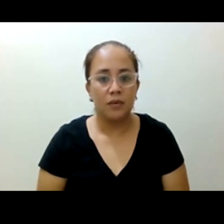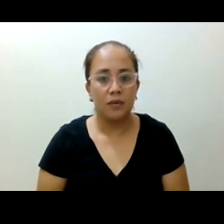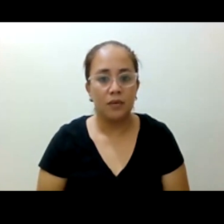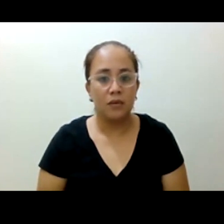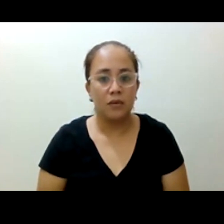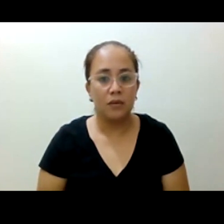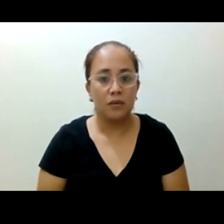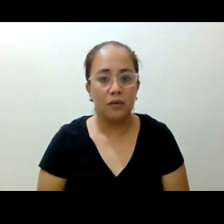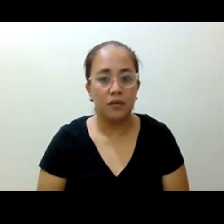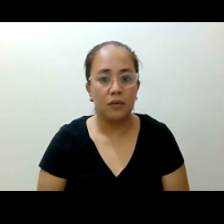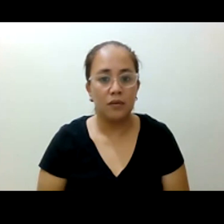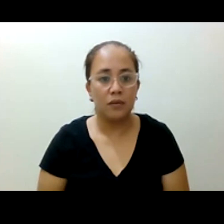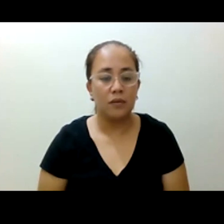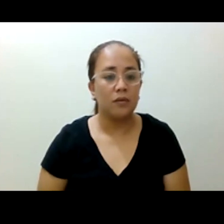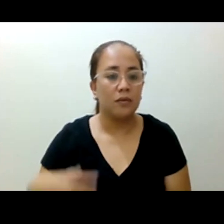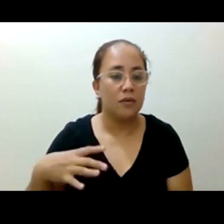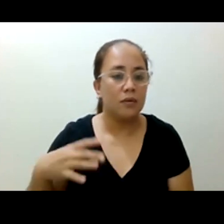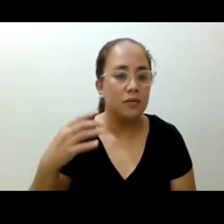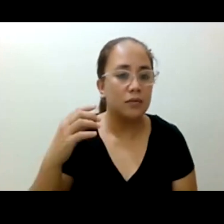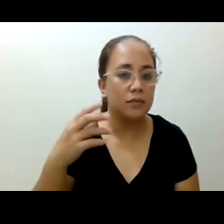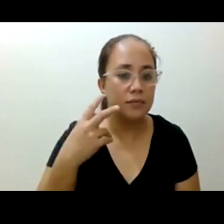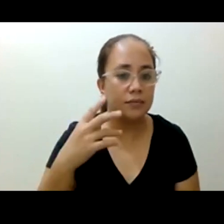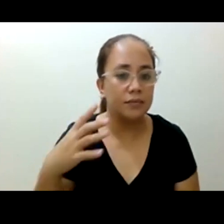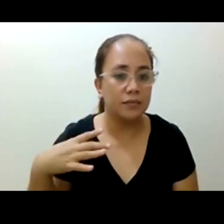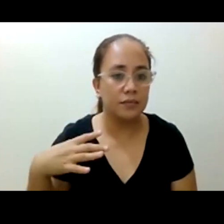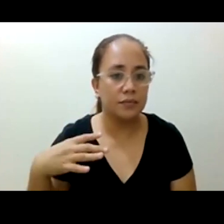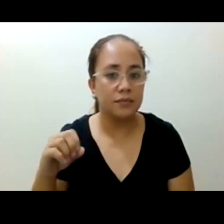It makes me dizzy looking at this.